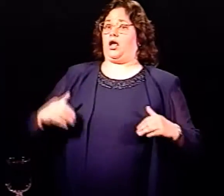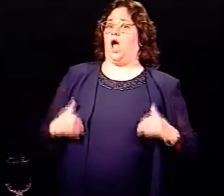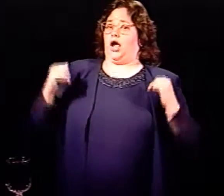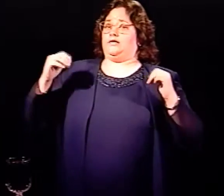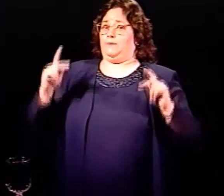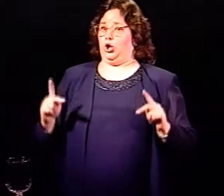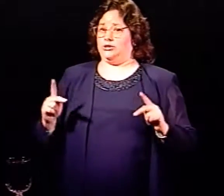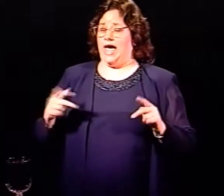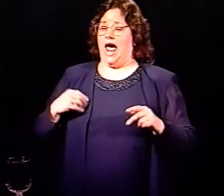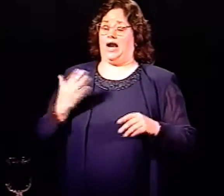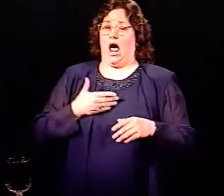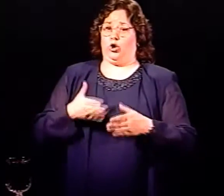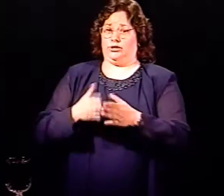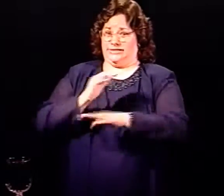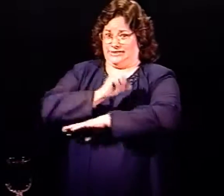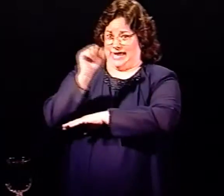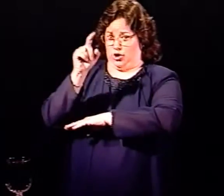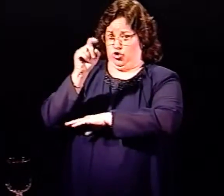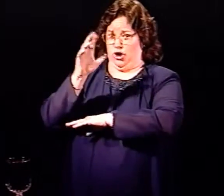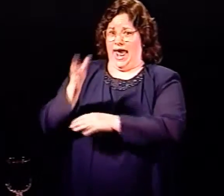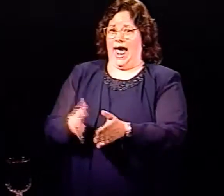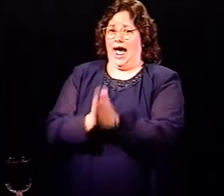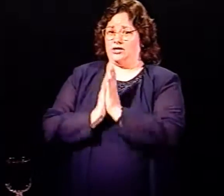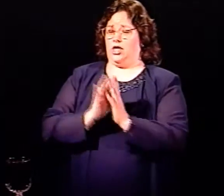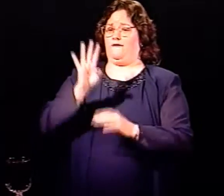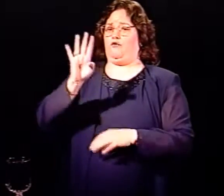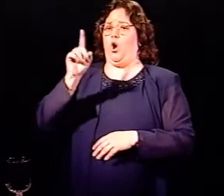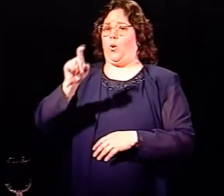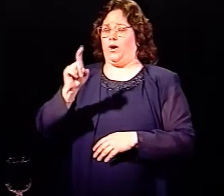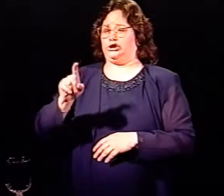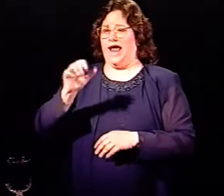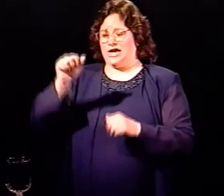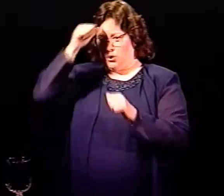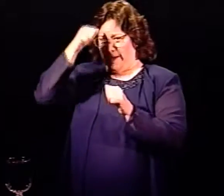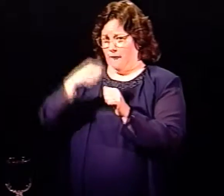our Seder asks the 4 questions as a reminder.